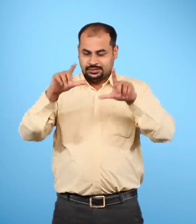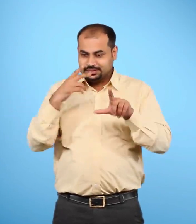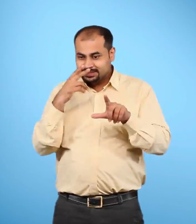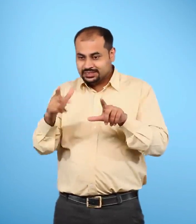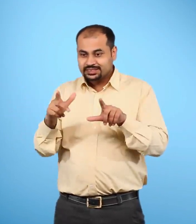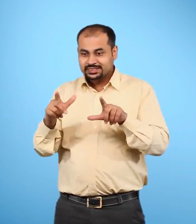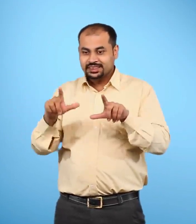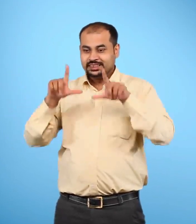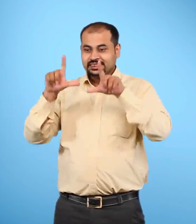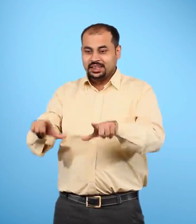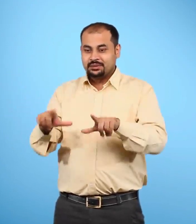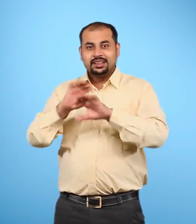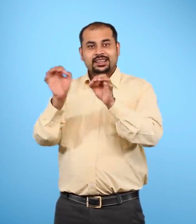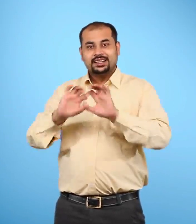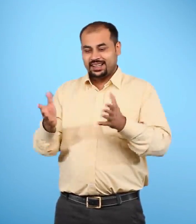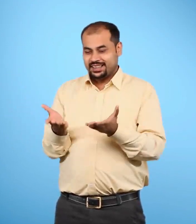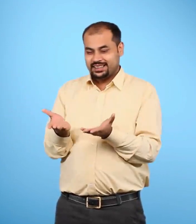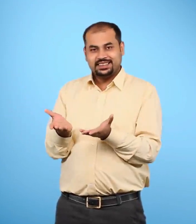Your tile is ready.